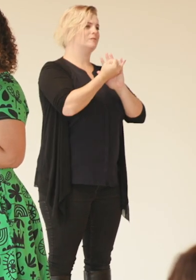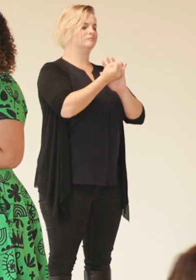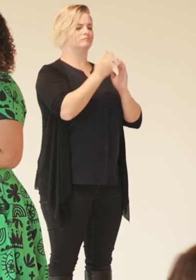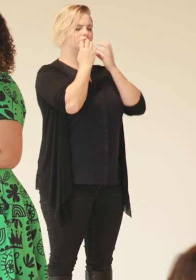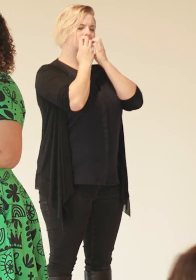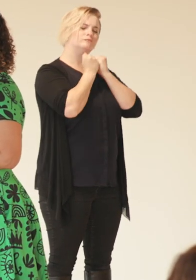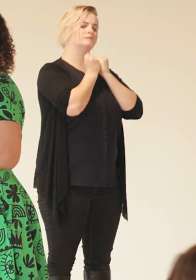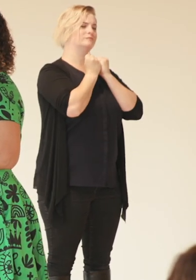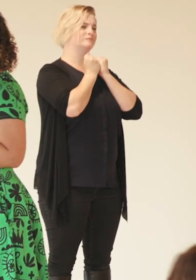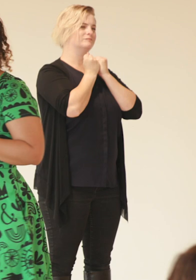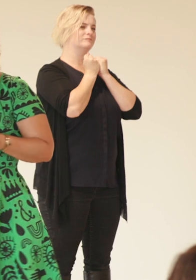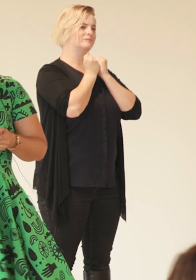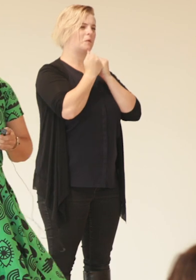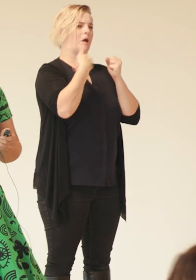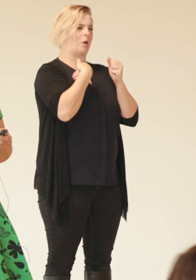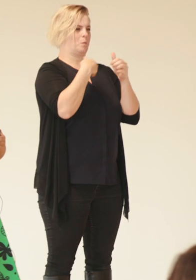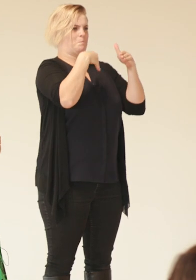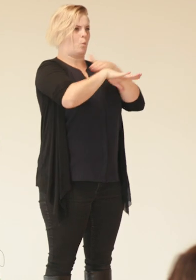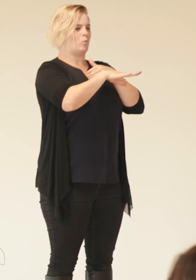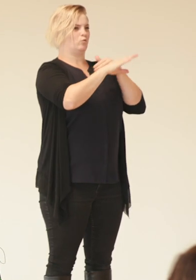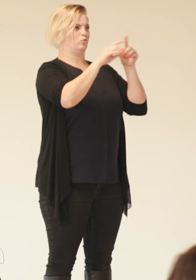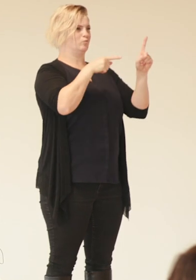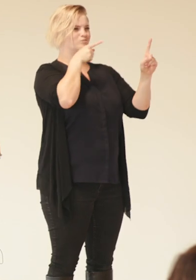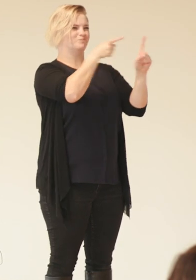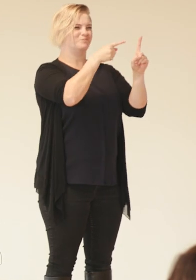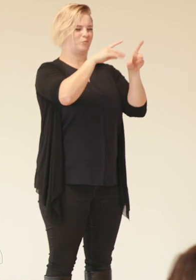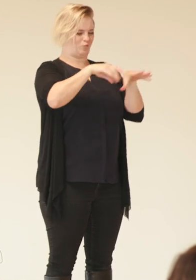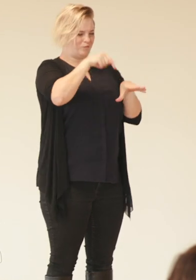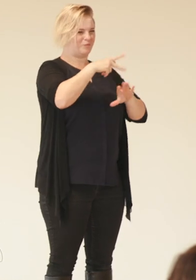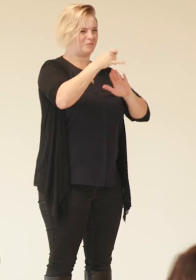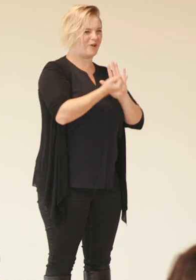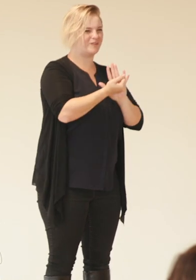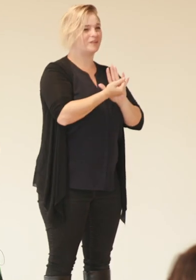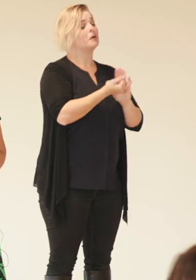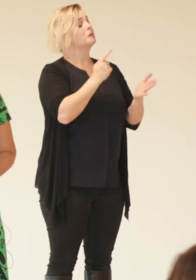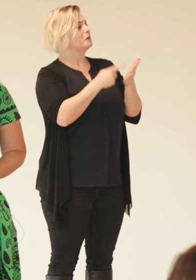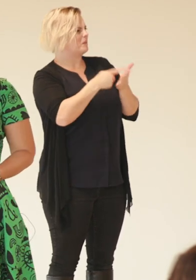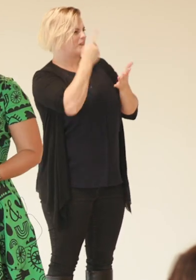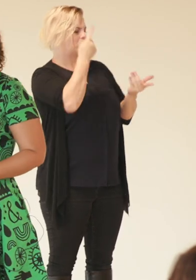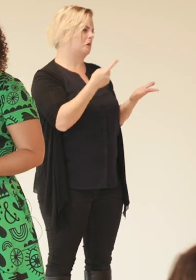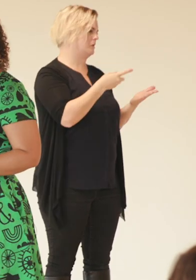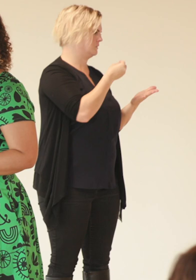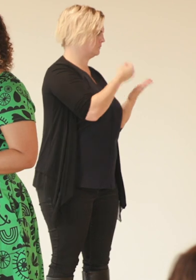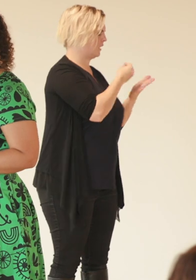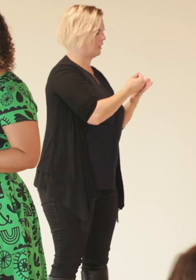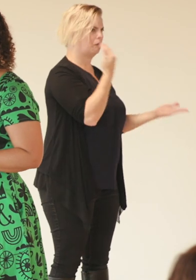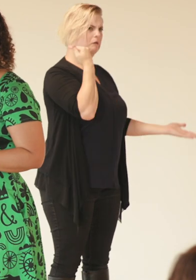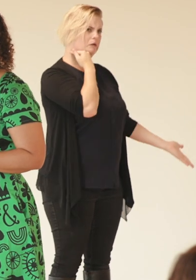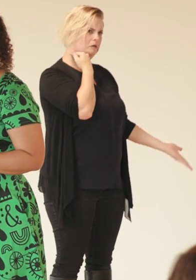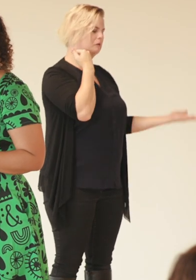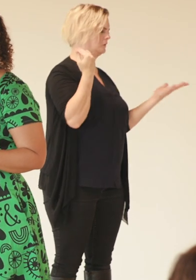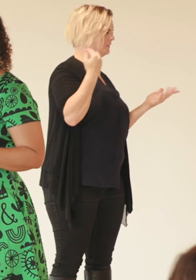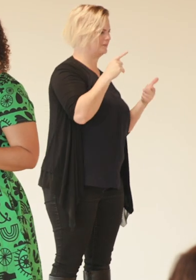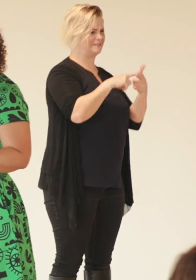oh, of course, there were things that, you know, well, I have no time for this. I have no money for this. How am I supposed to do this?